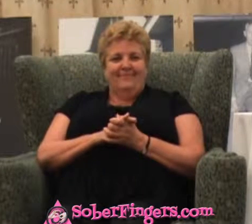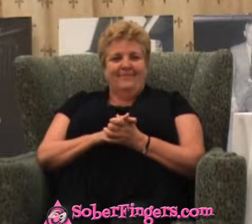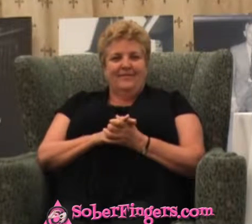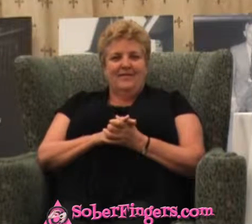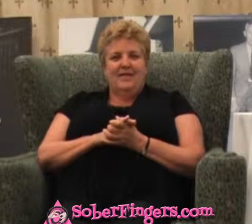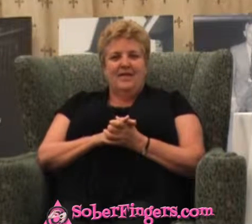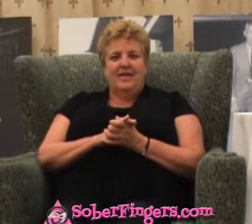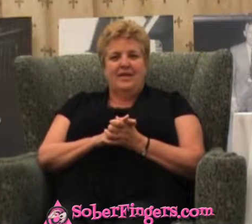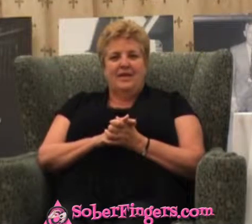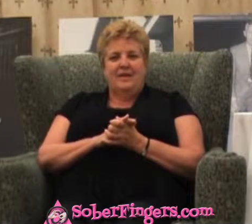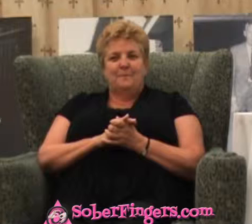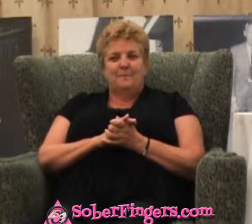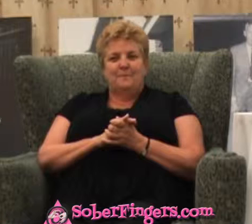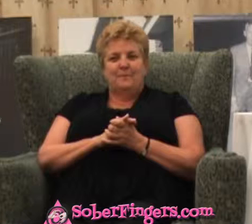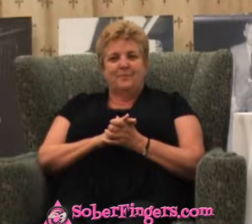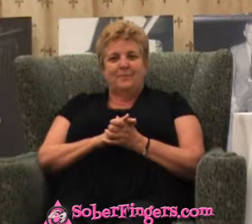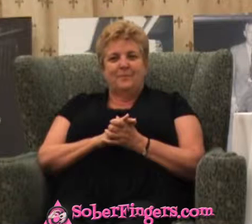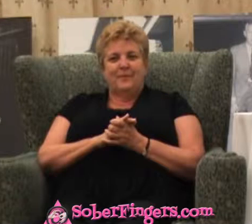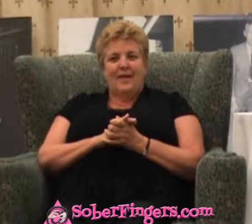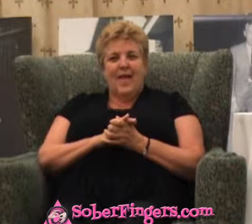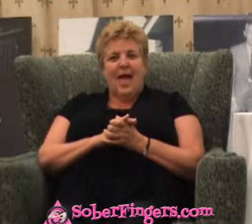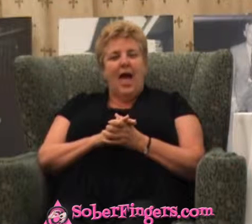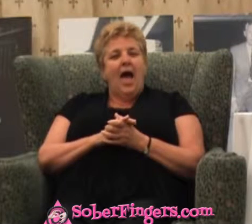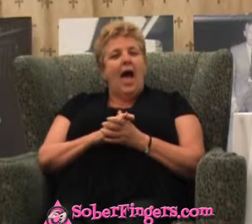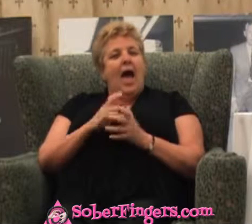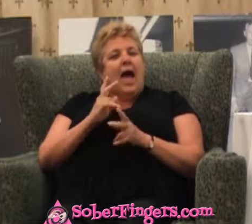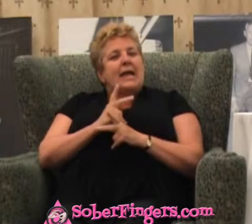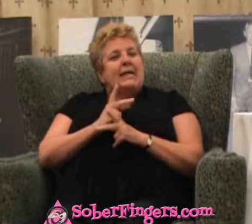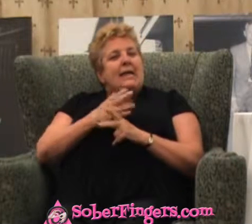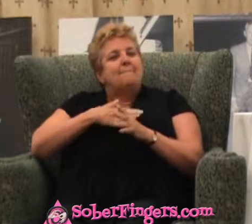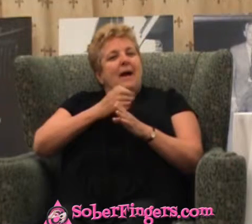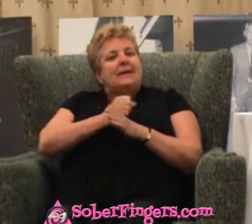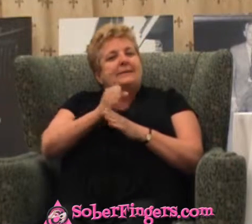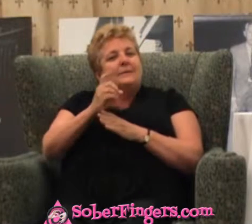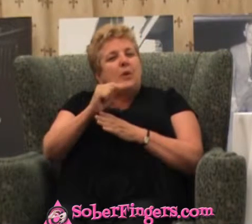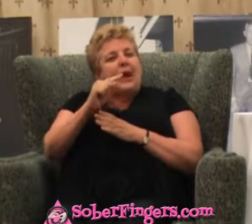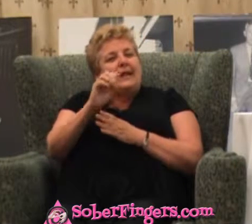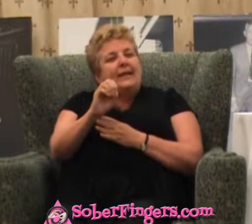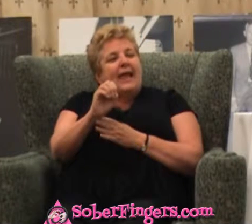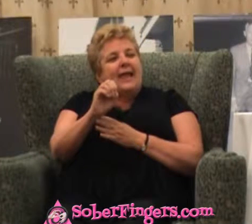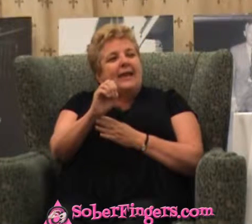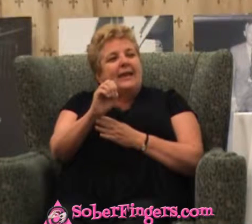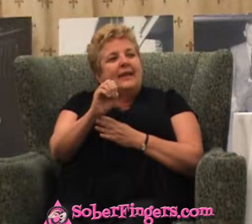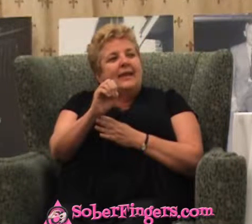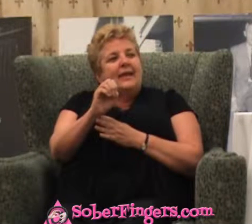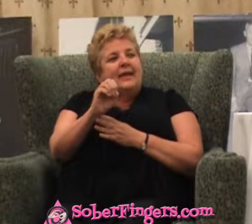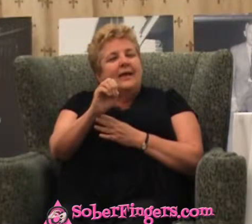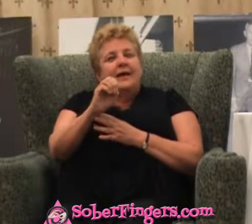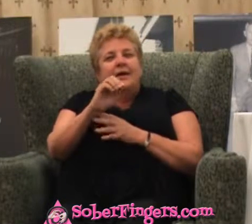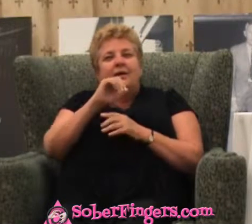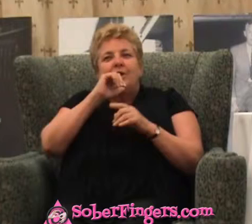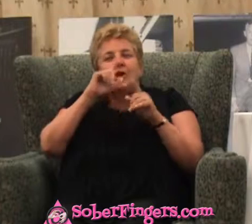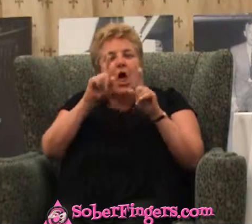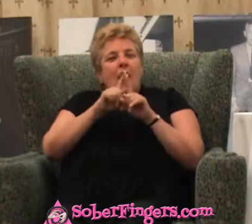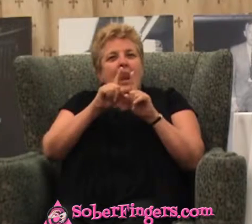And I keep my sobriety date not as a jewel on a crown